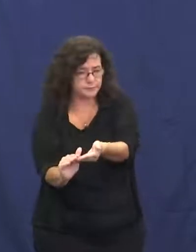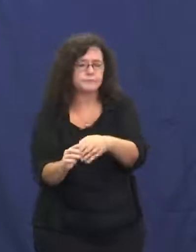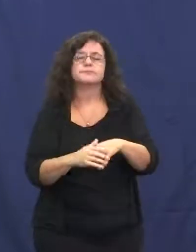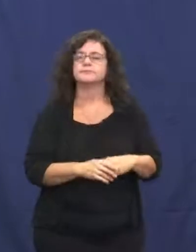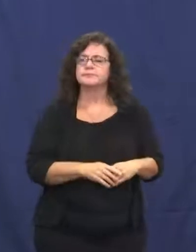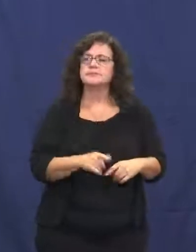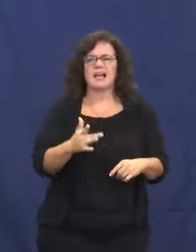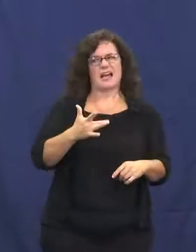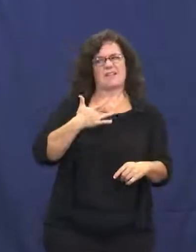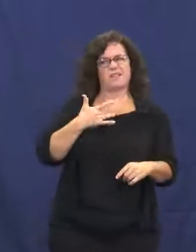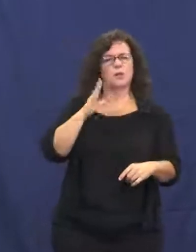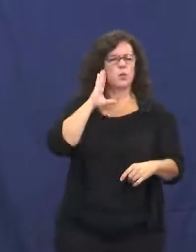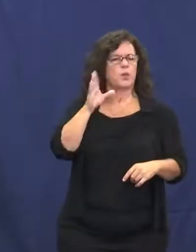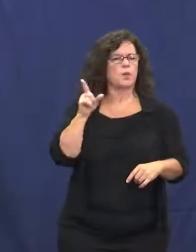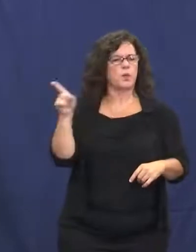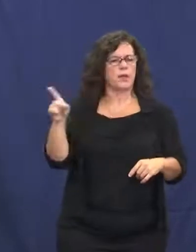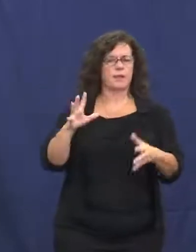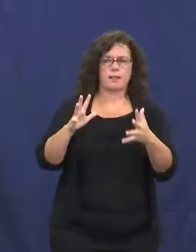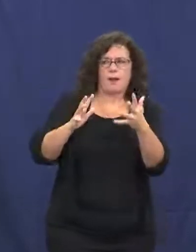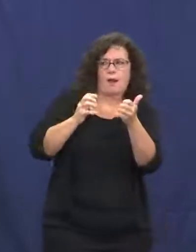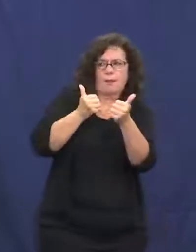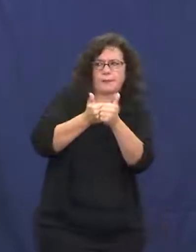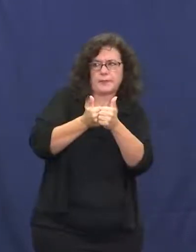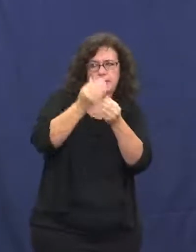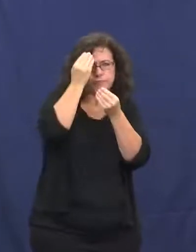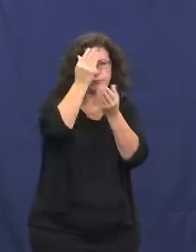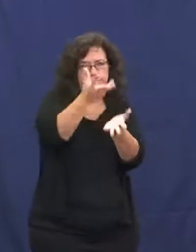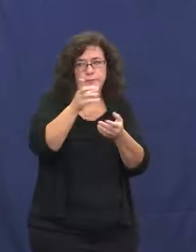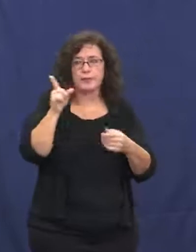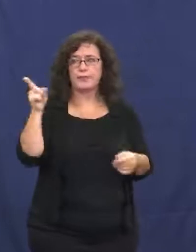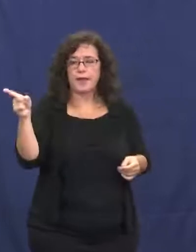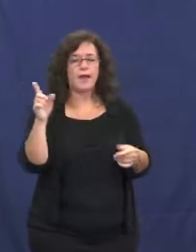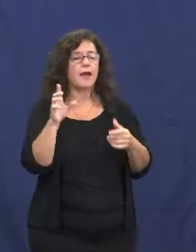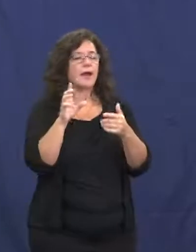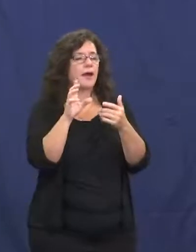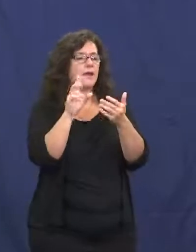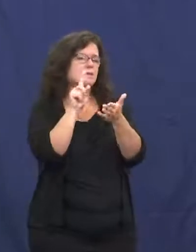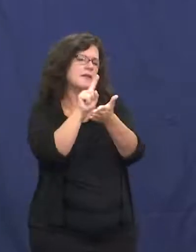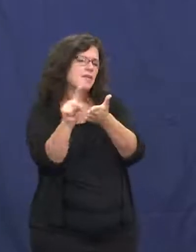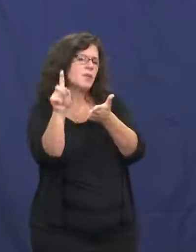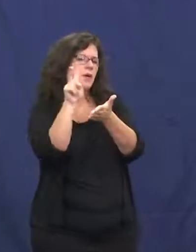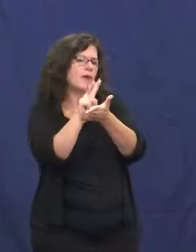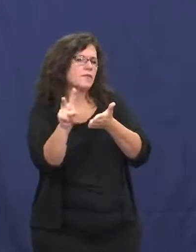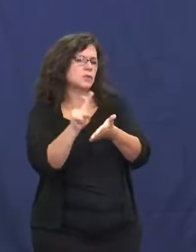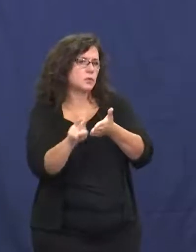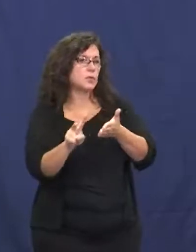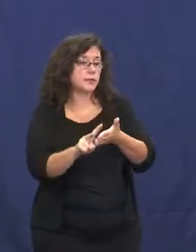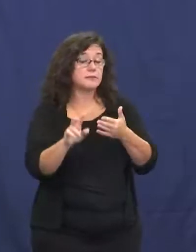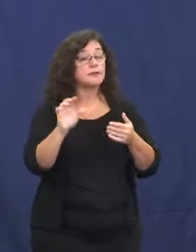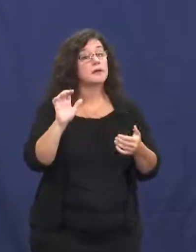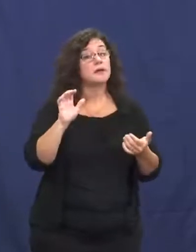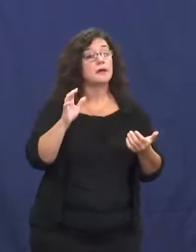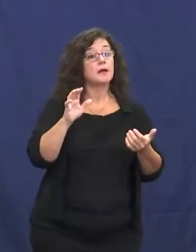weekly basis, table here to show the continued progress in all communities with regard